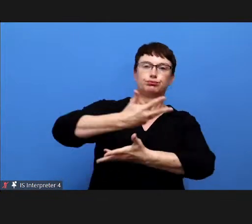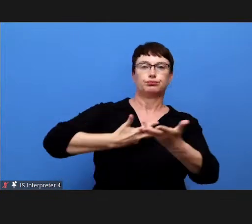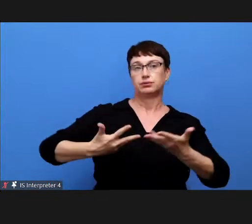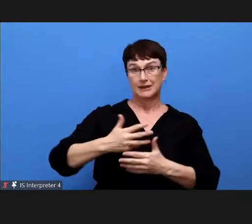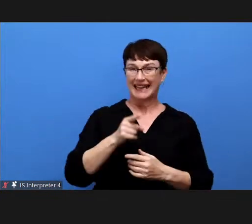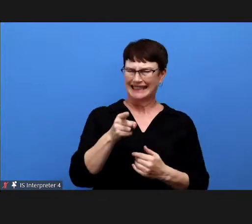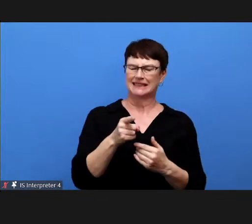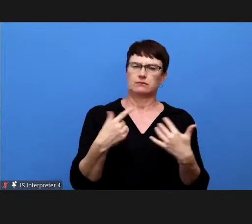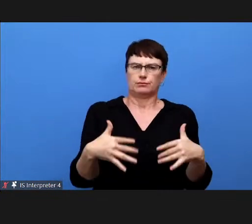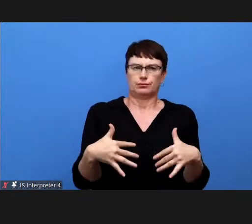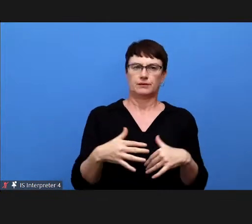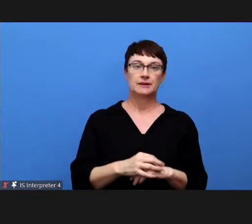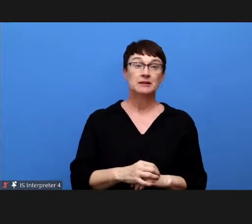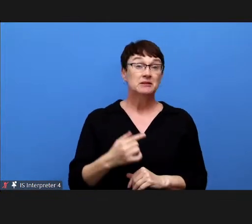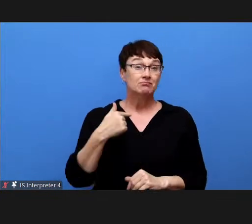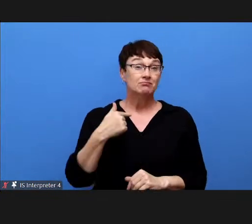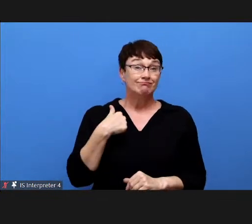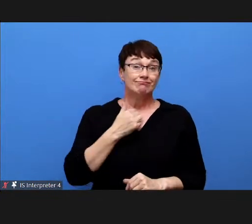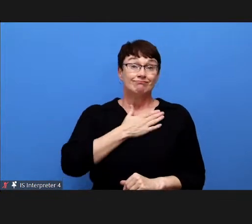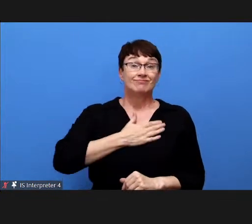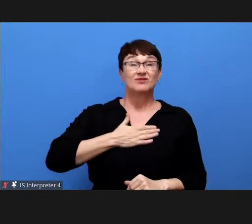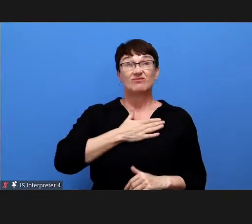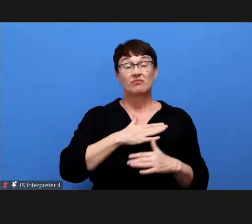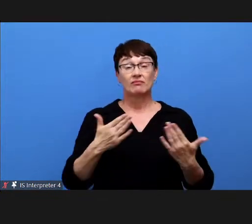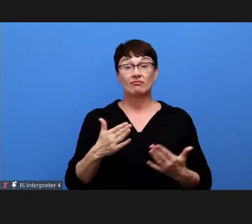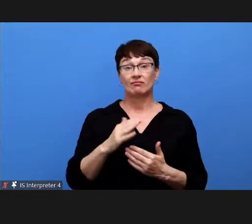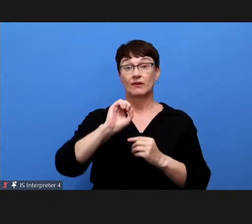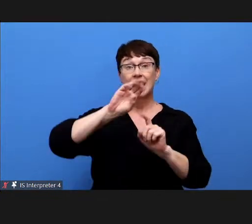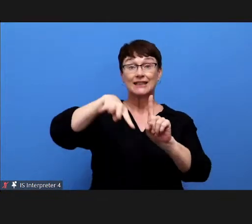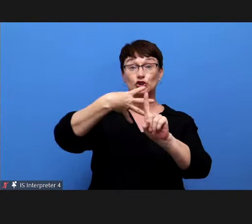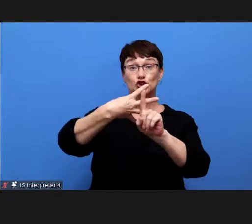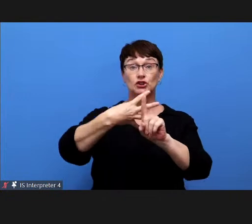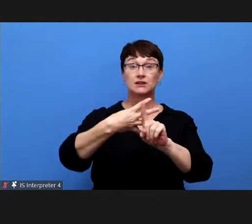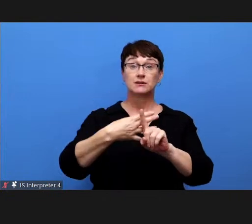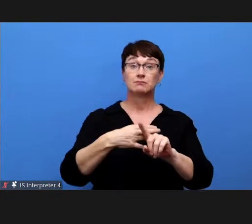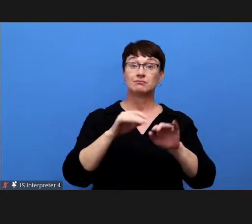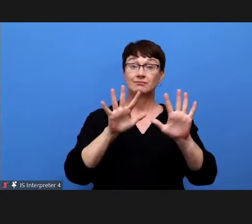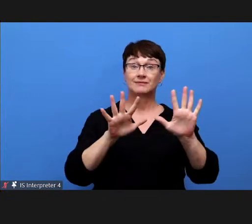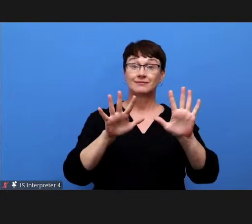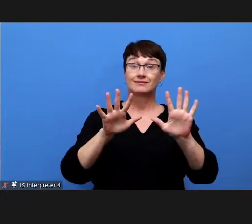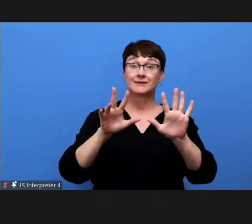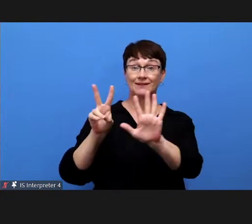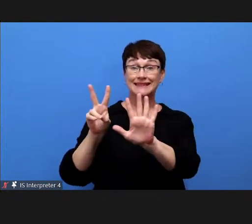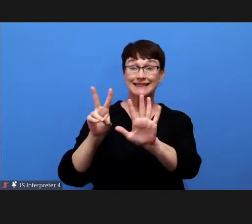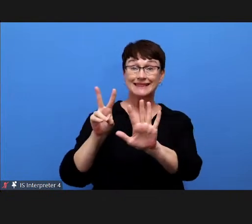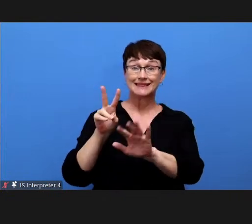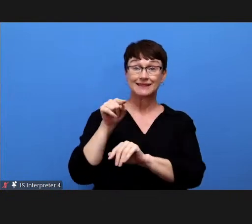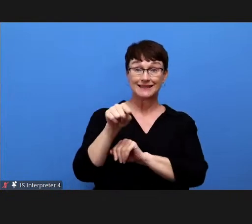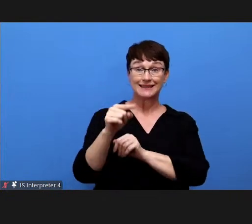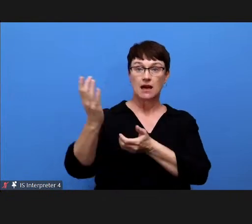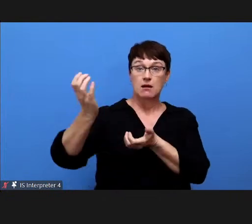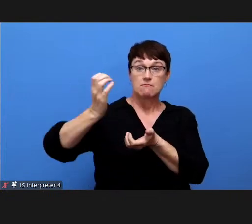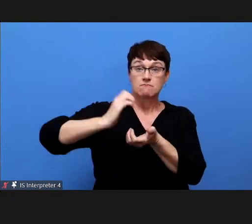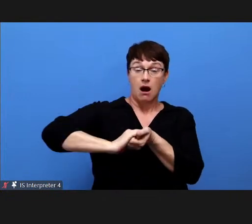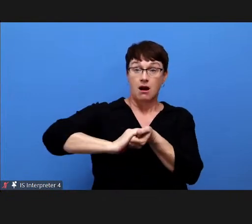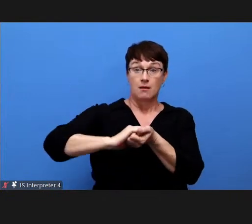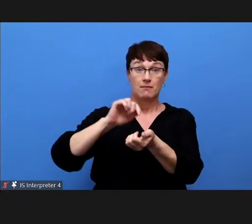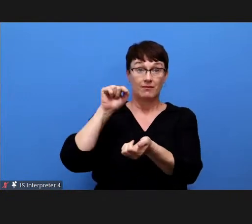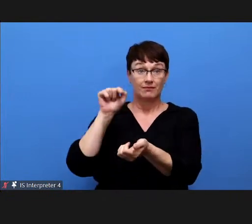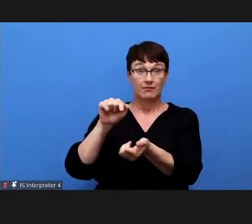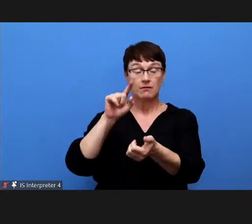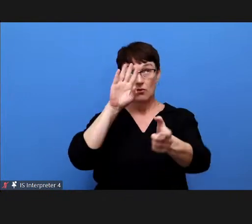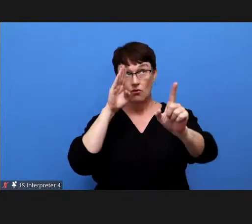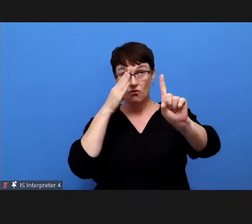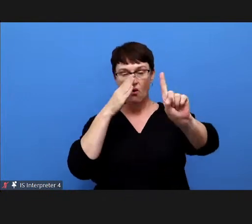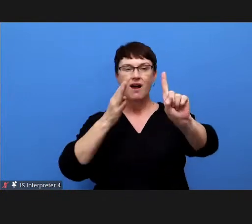together all statisticians, data professionals from all the sectors of the economy, and in that sense, they